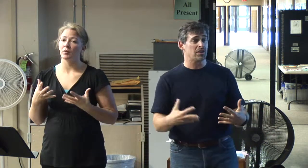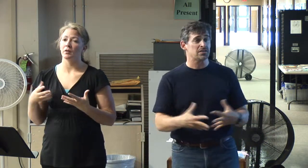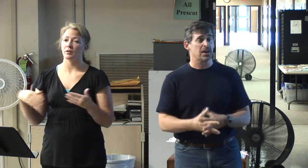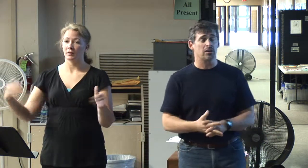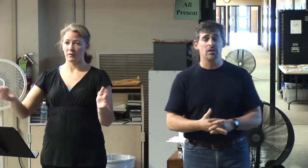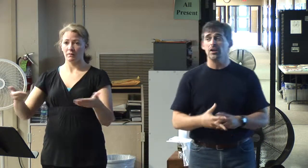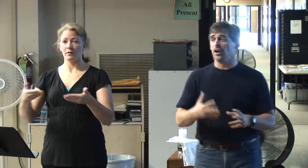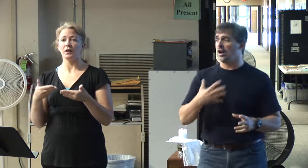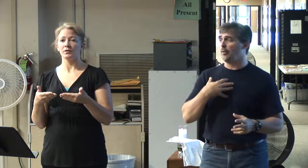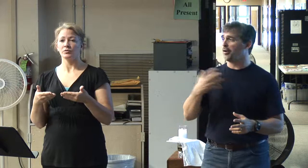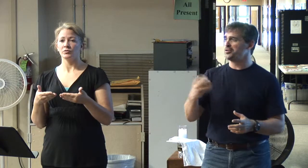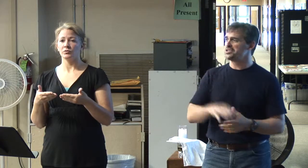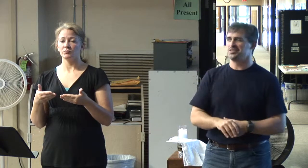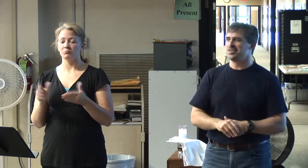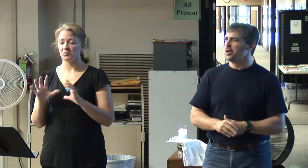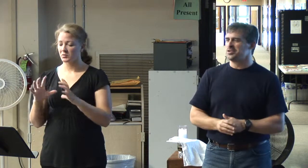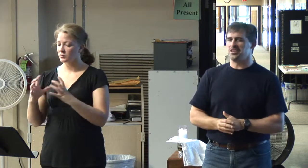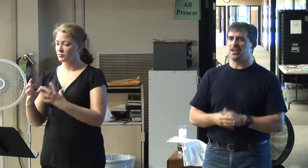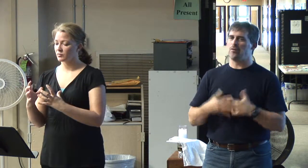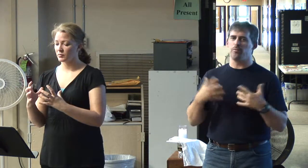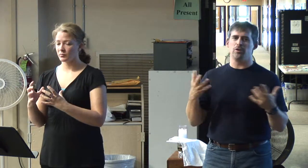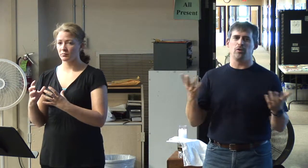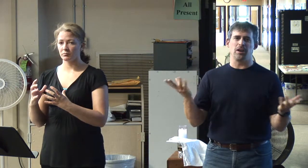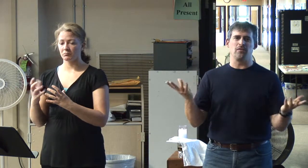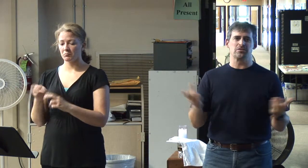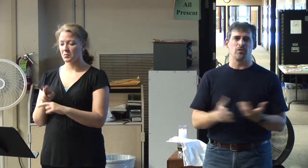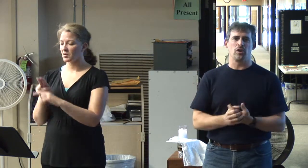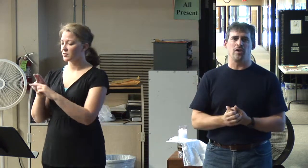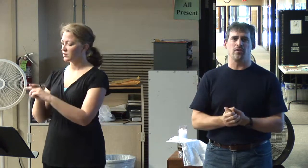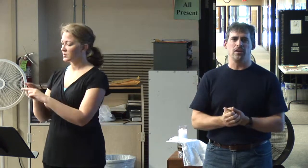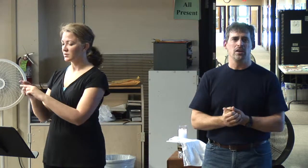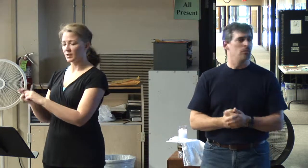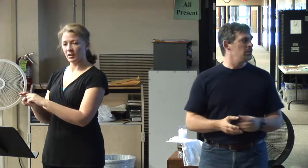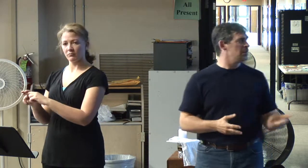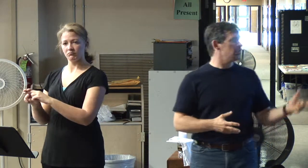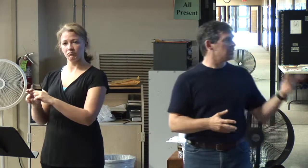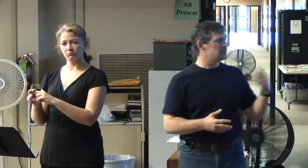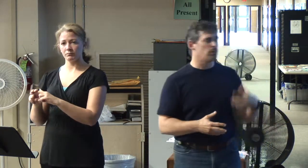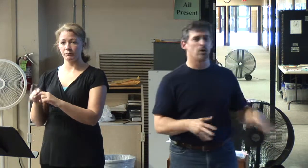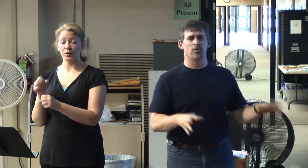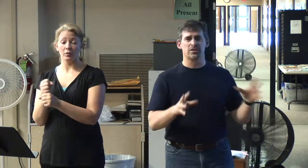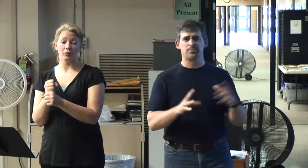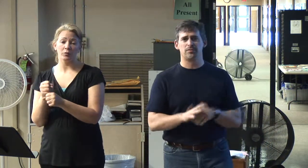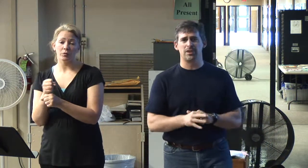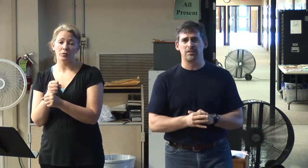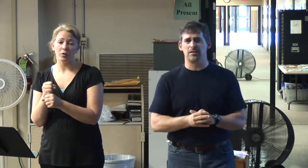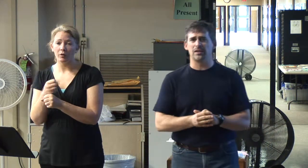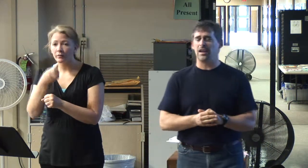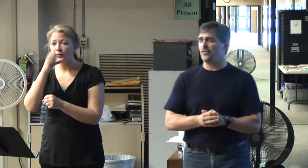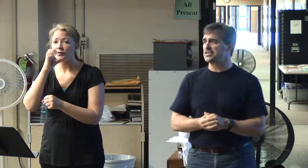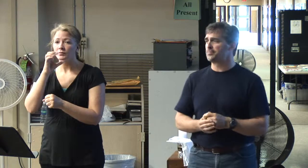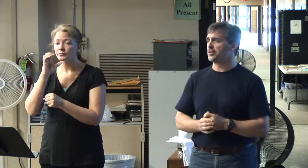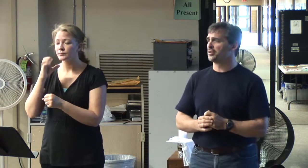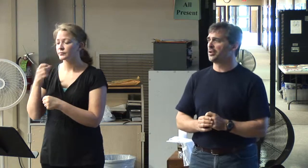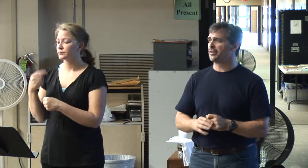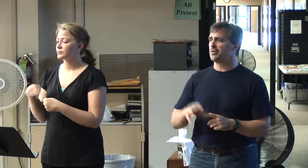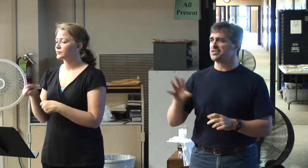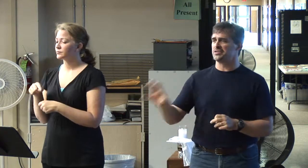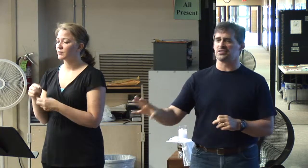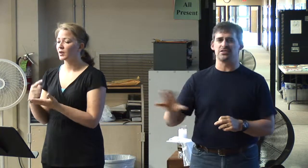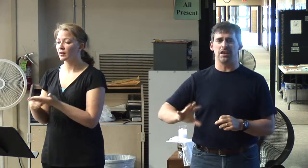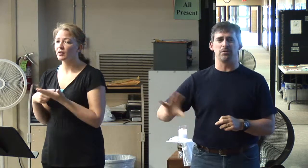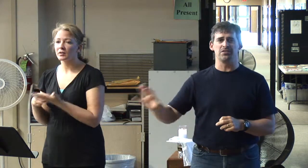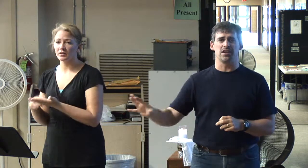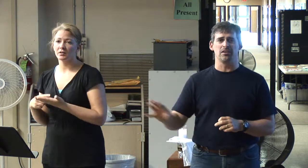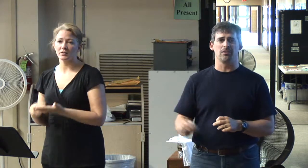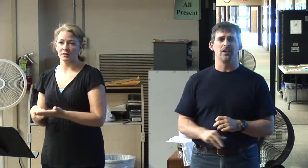in a group of us together or just sitting down with me or any of us over coffee. We need to explore this, that life is spiritual, that there